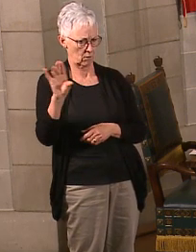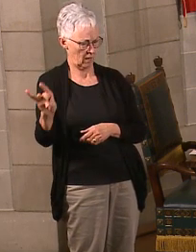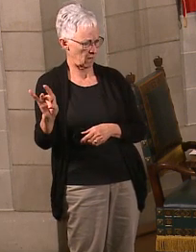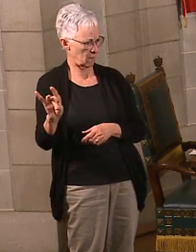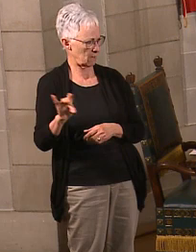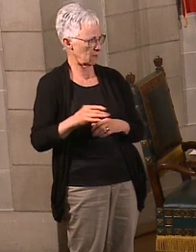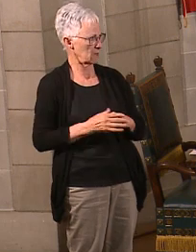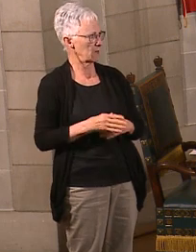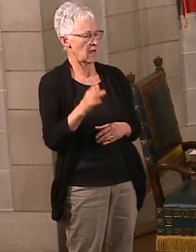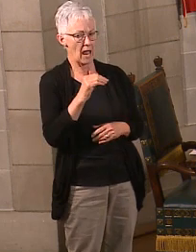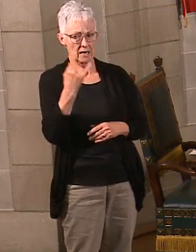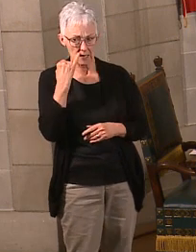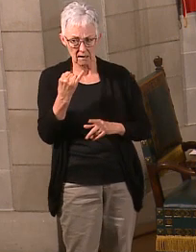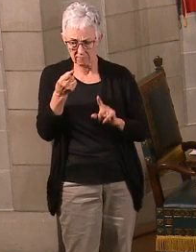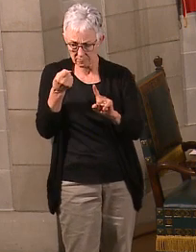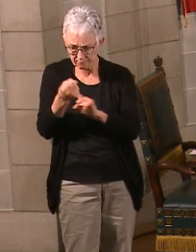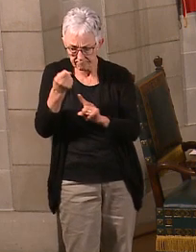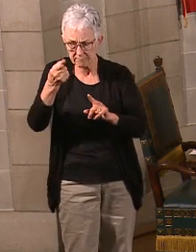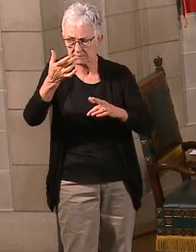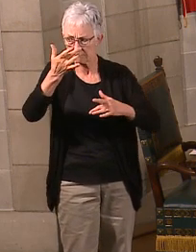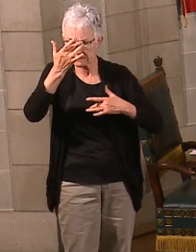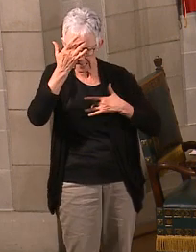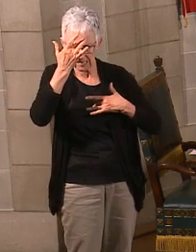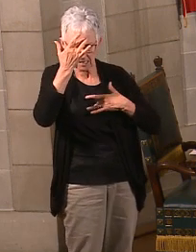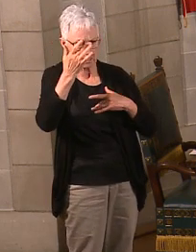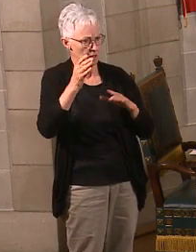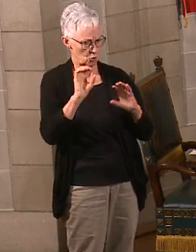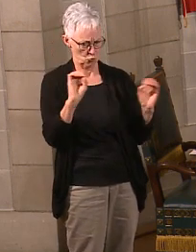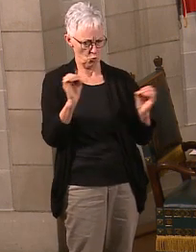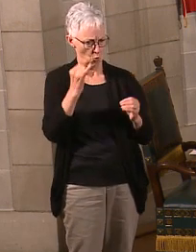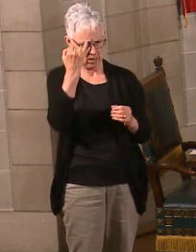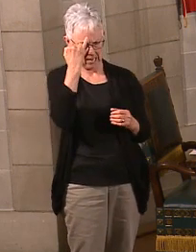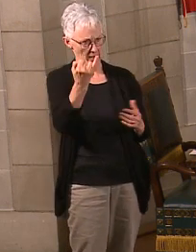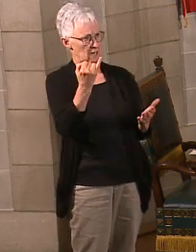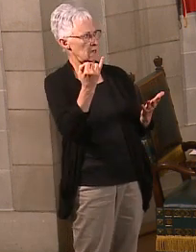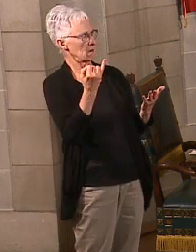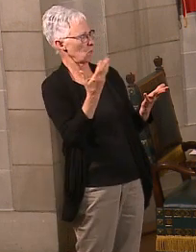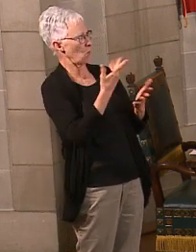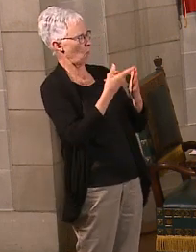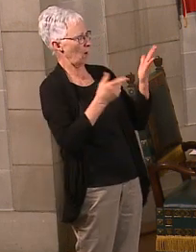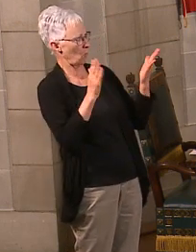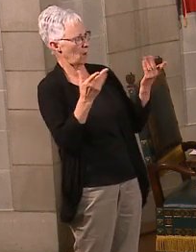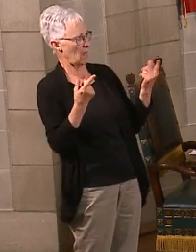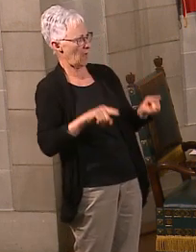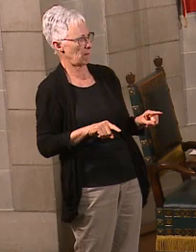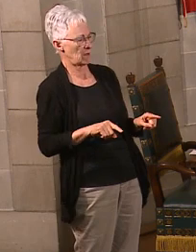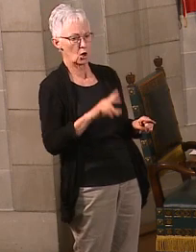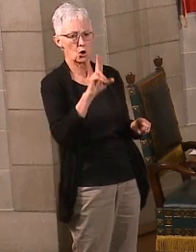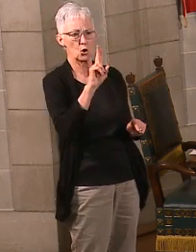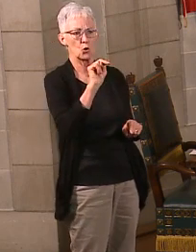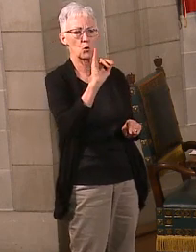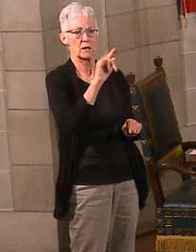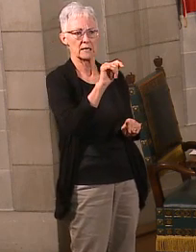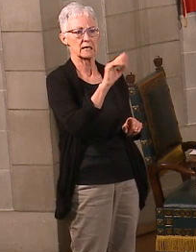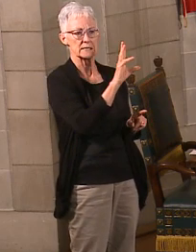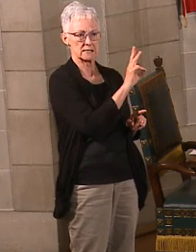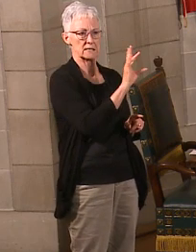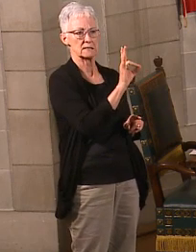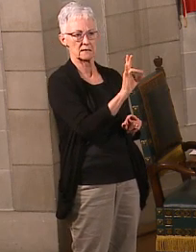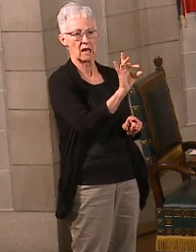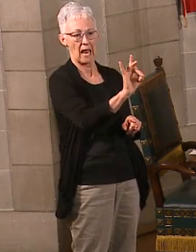inmates how the department will deal with it. So the first part of that question is specific to units 6, 7, and 8. Those are dormitory